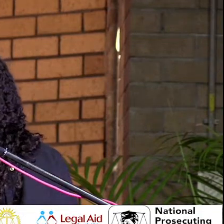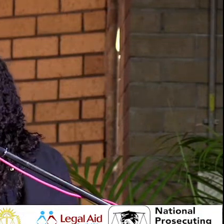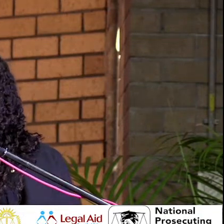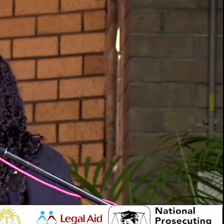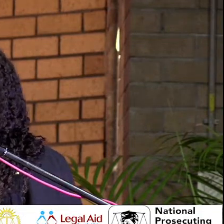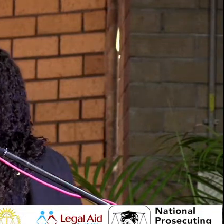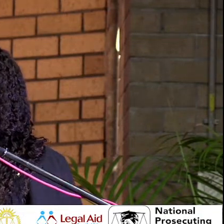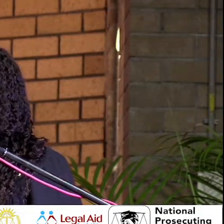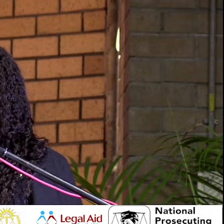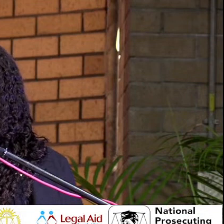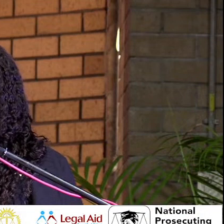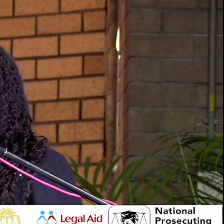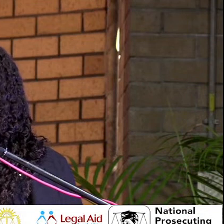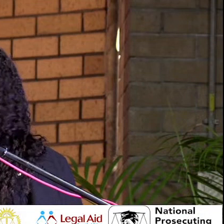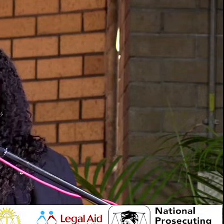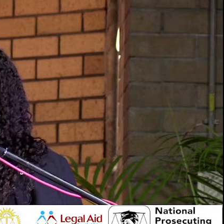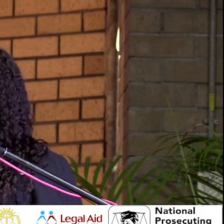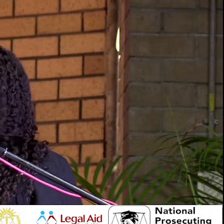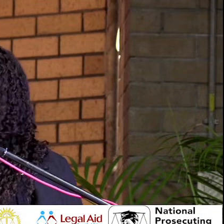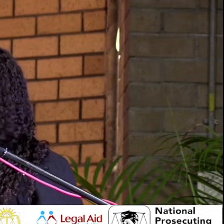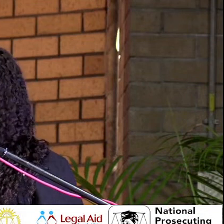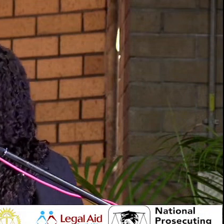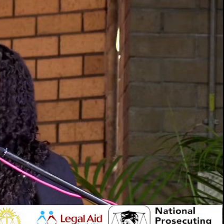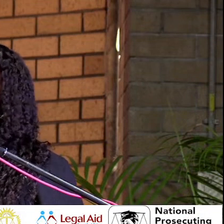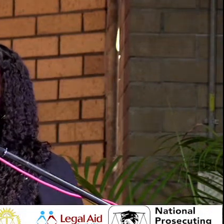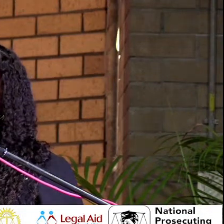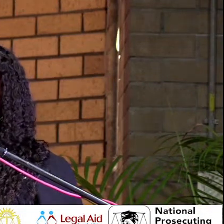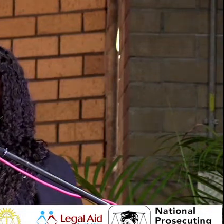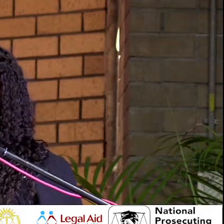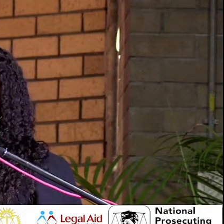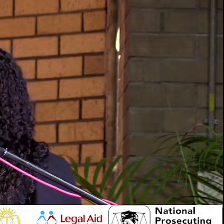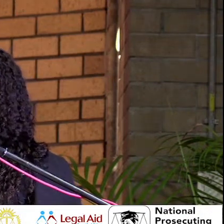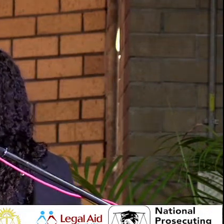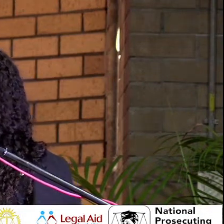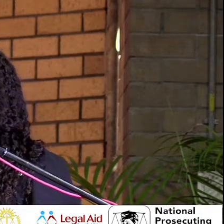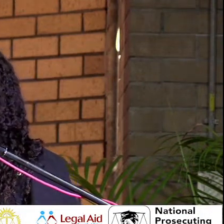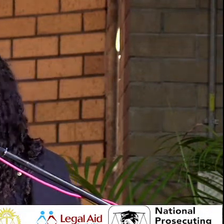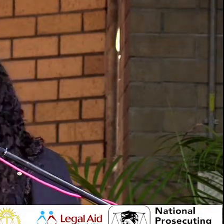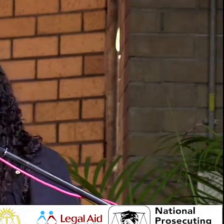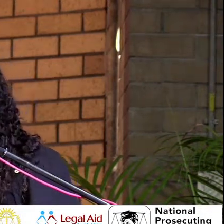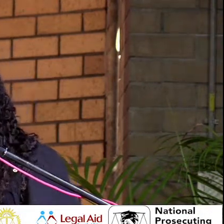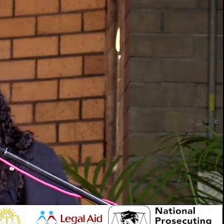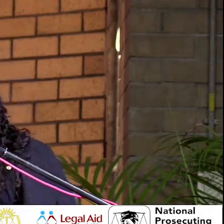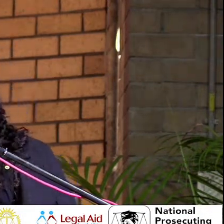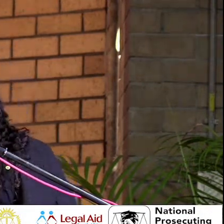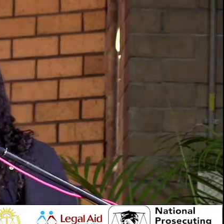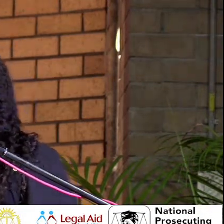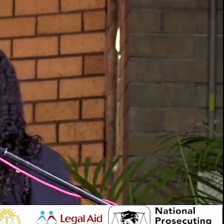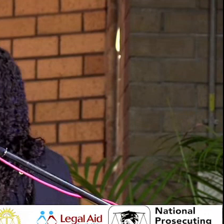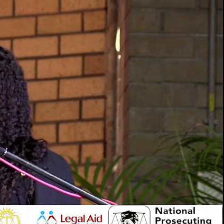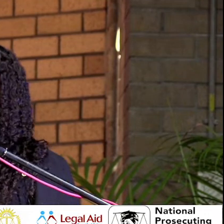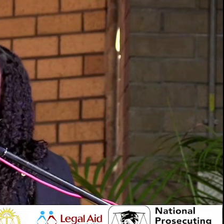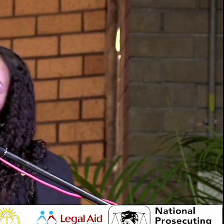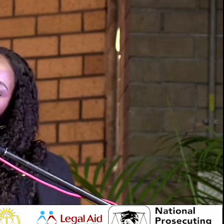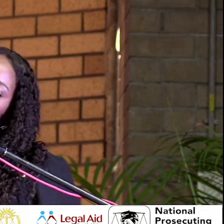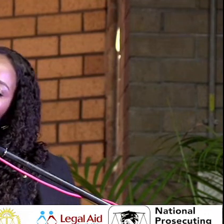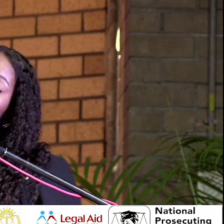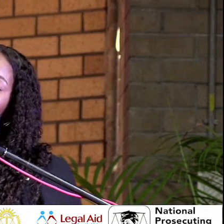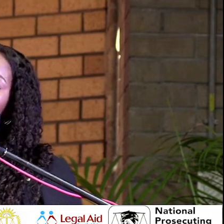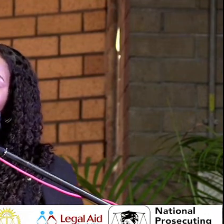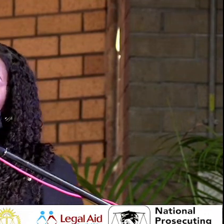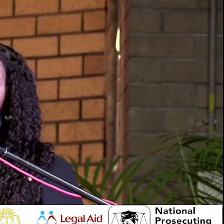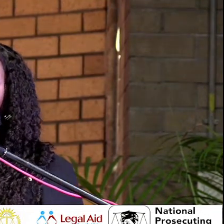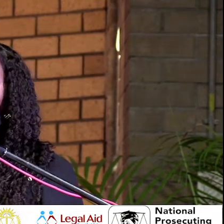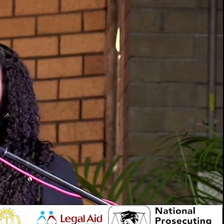kwafikelela kweso sigqibo soba ke ngokamhlabe. Lo mntu njengebehlukumezekile ke ngokuzange nakanye ayovula ityala esipoliseni, zange